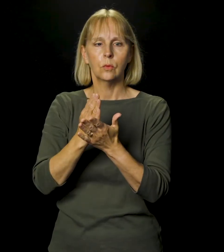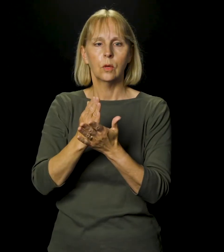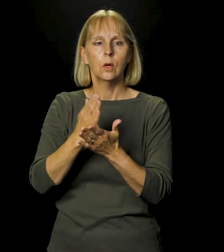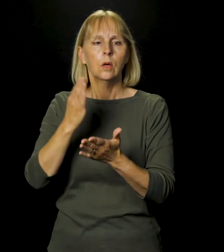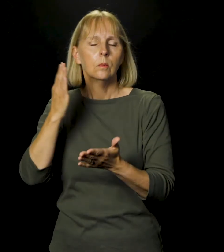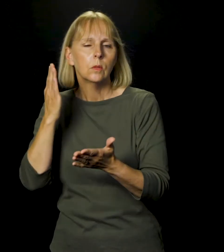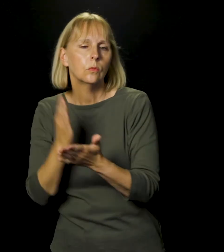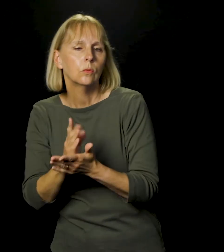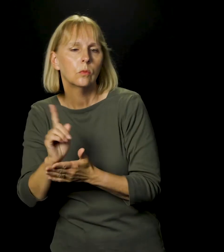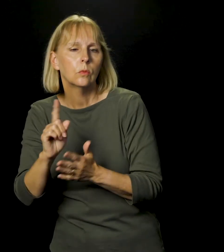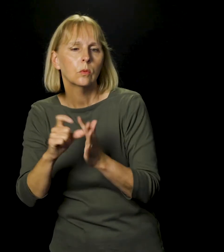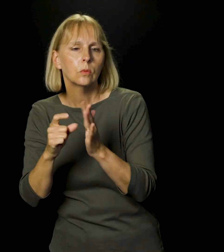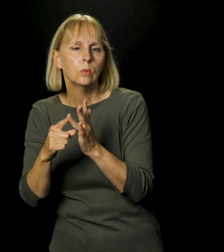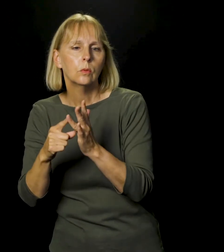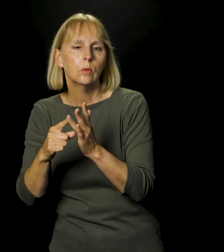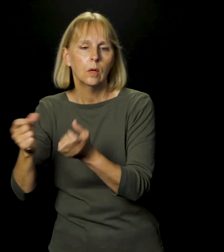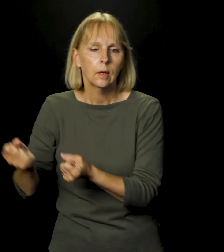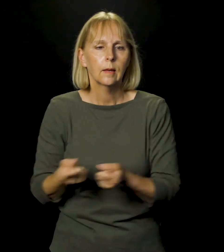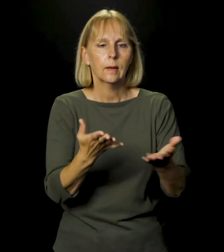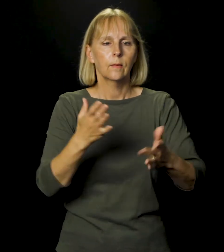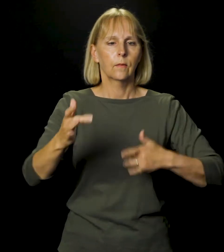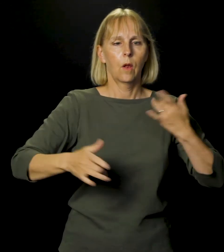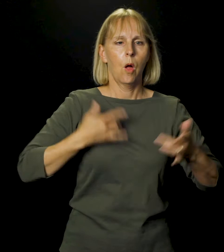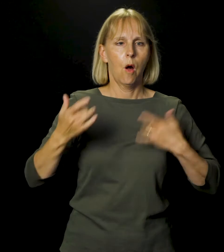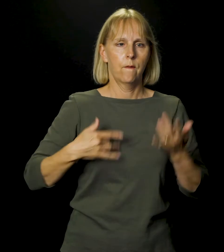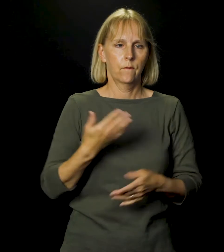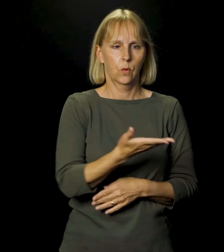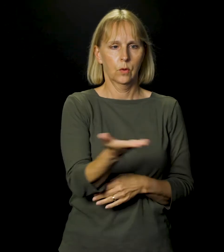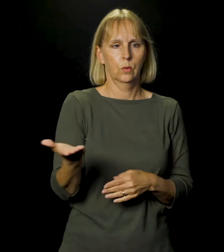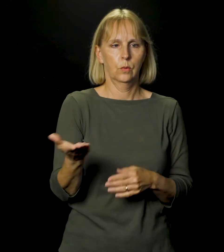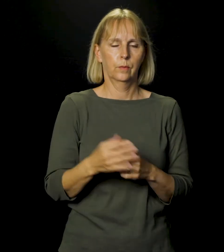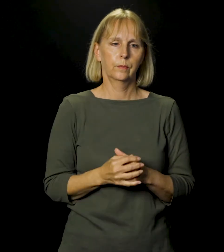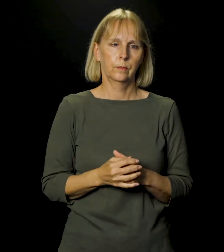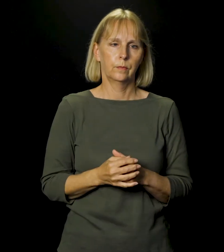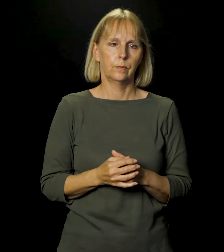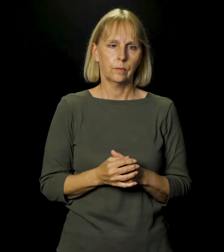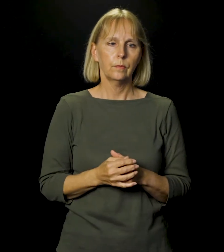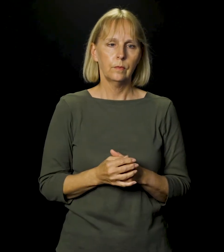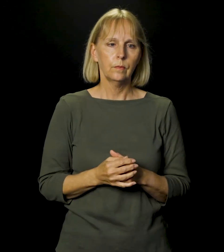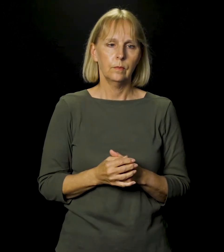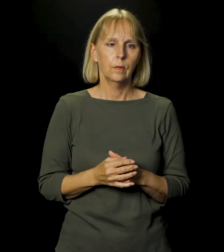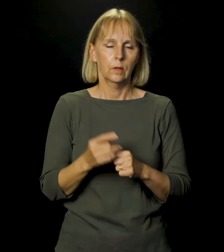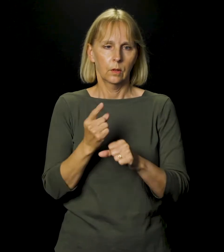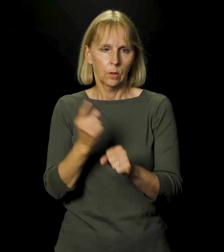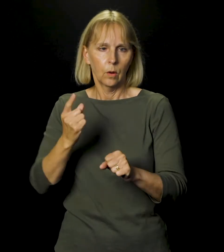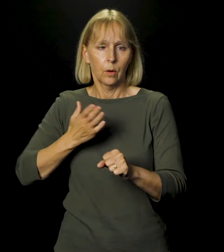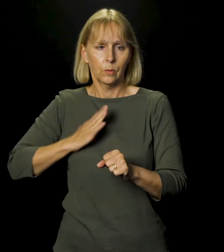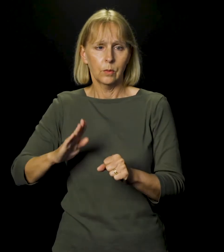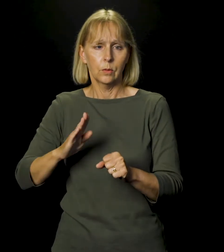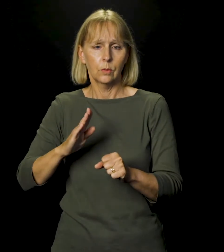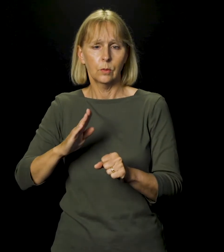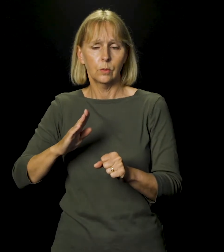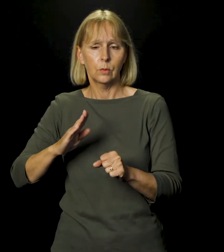So many of us would be able to, I guess, testify to the fact that God wants to speak to us